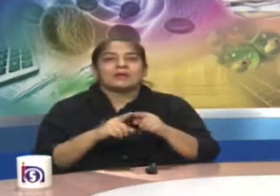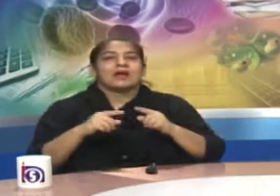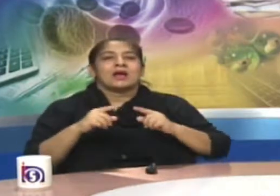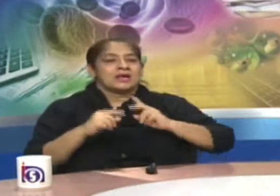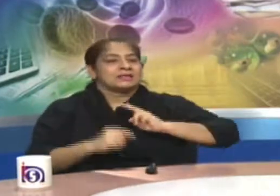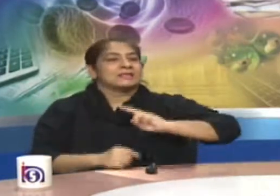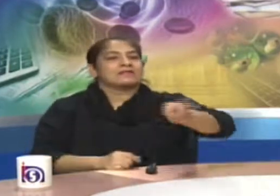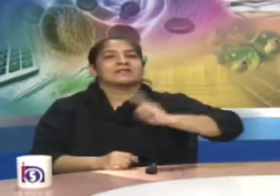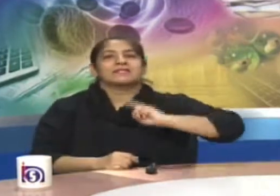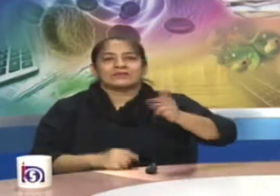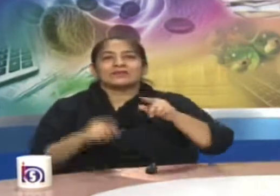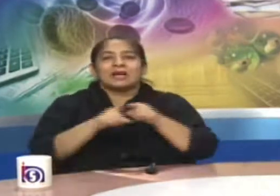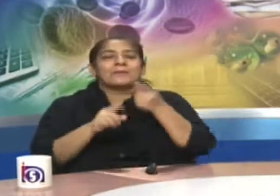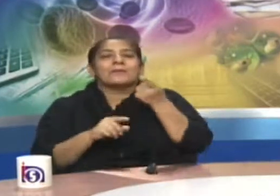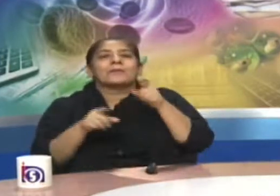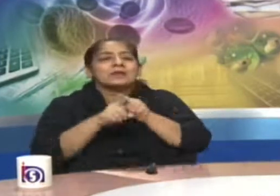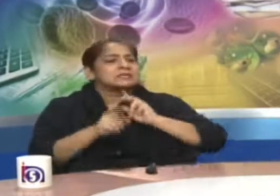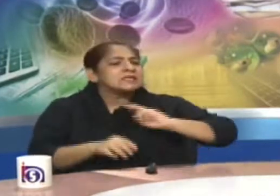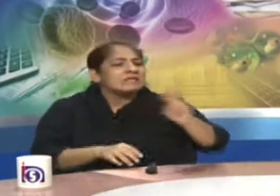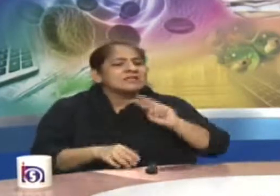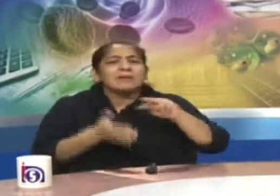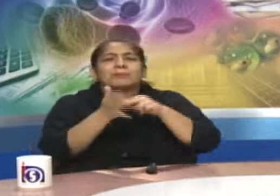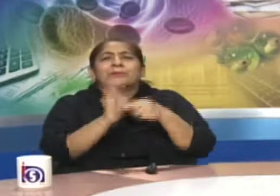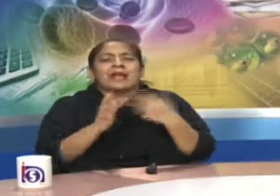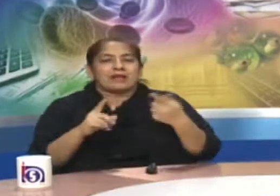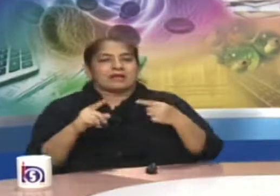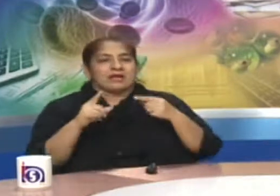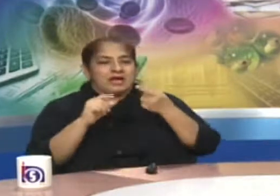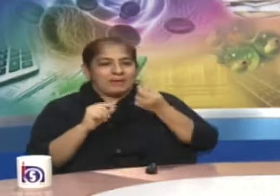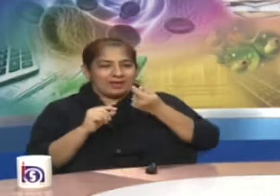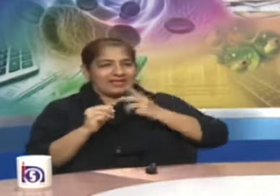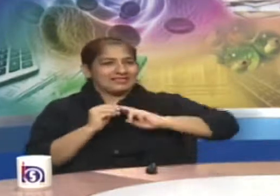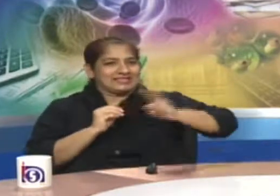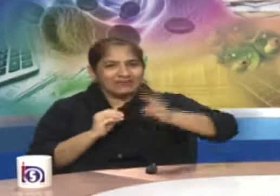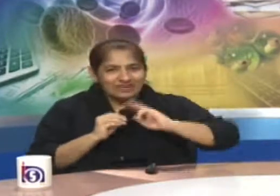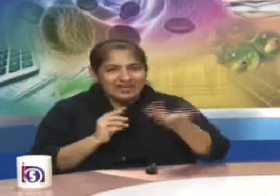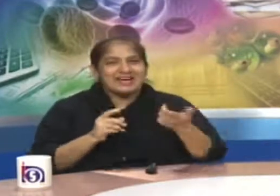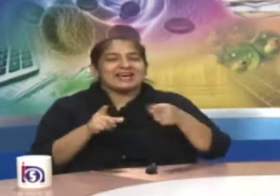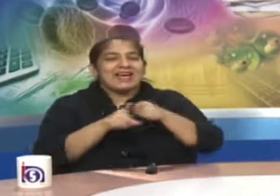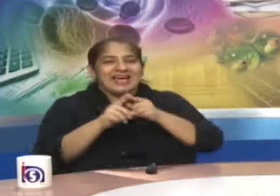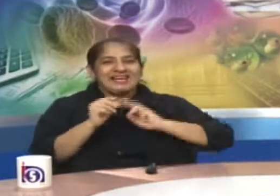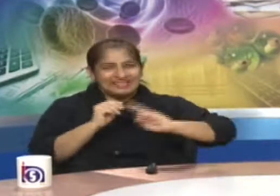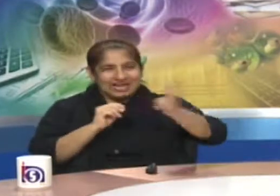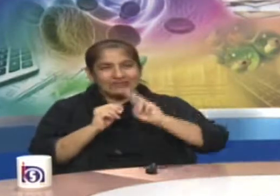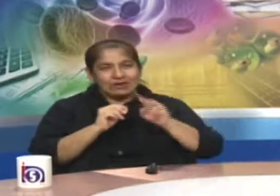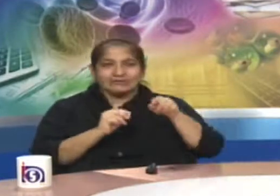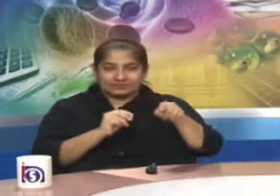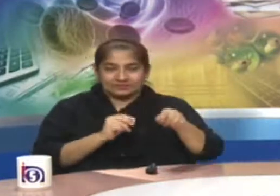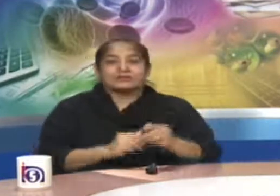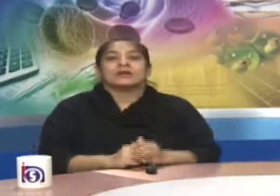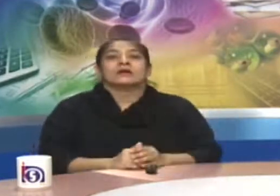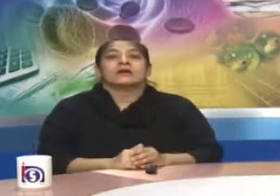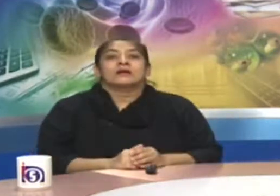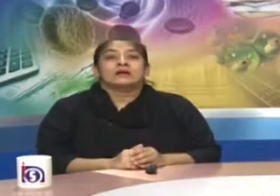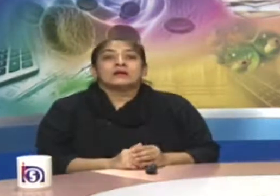Below that, you can see the transfer. Word transfer is written. Whenever there